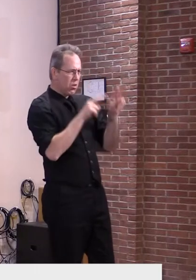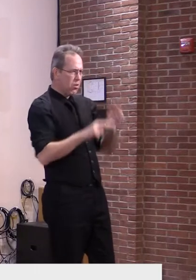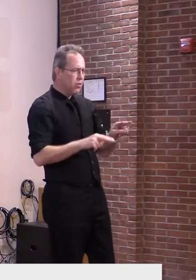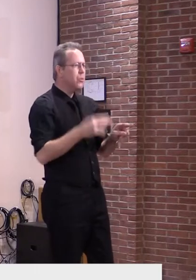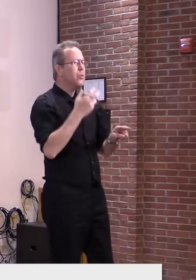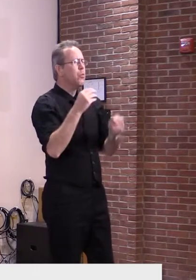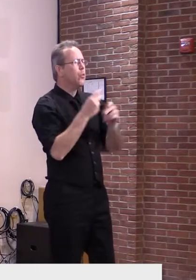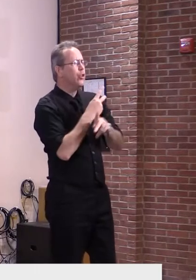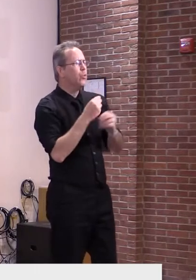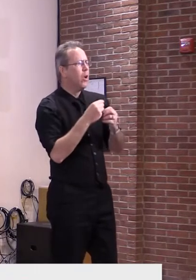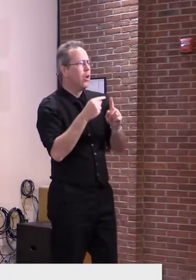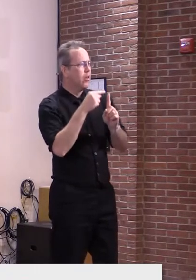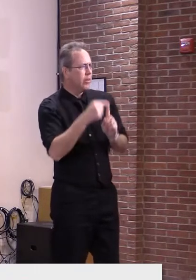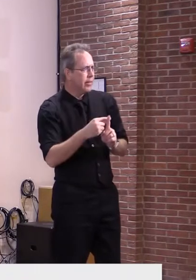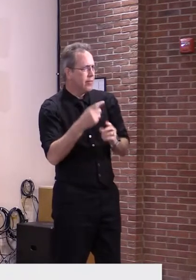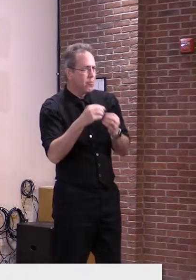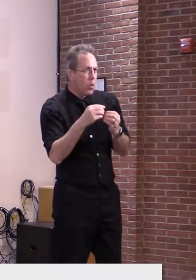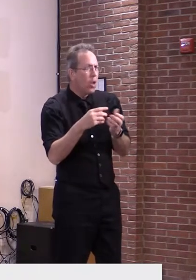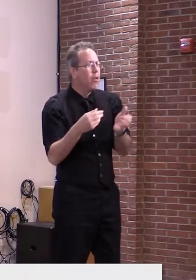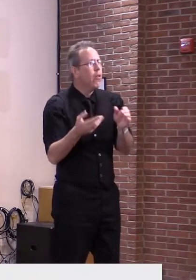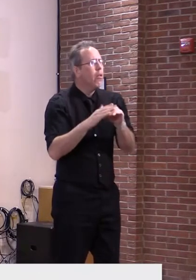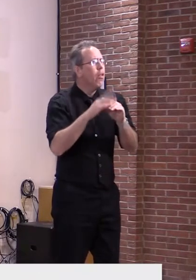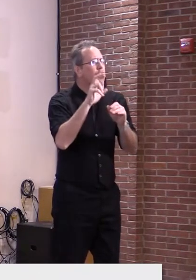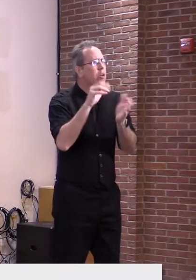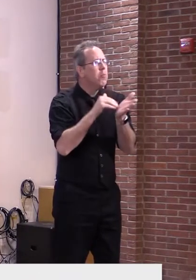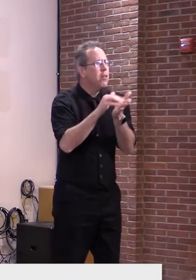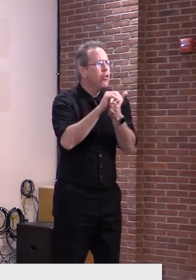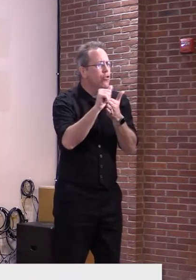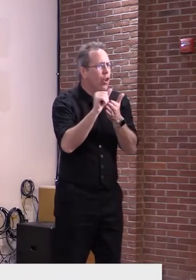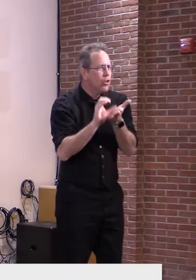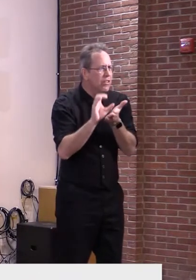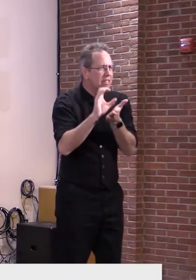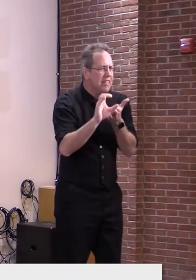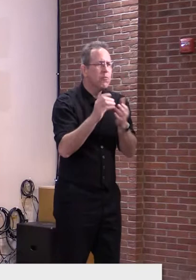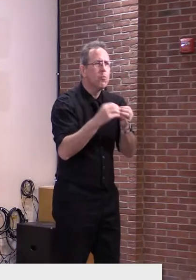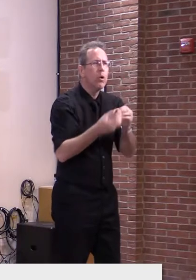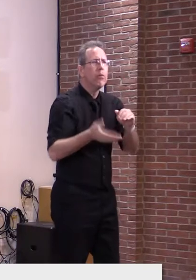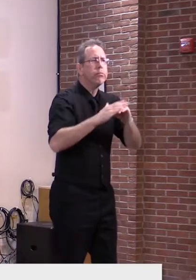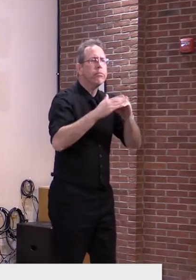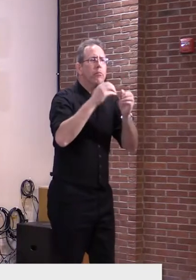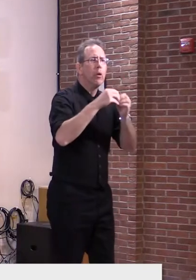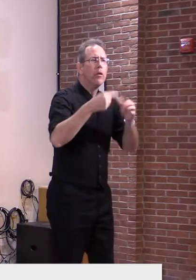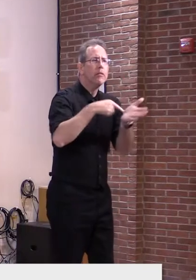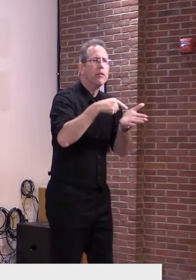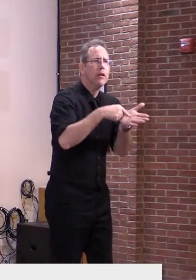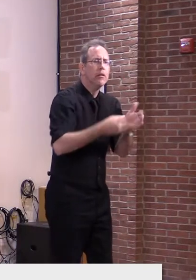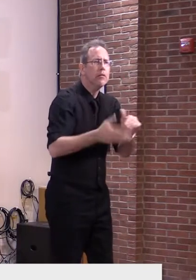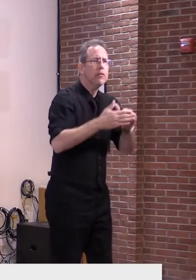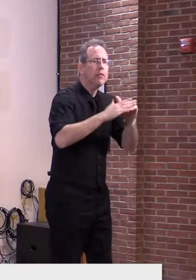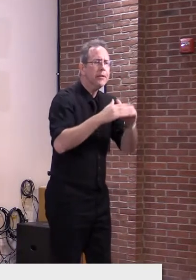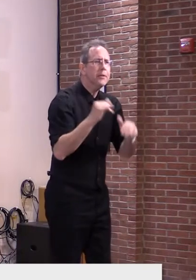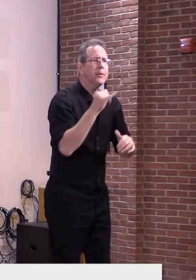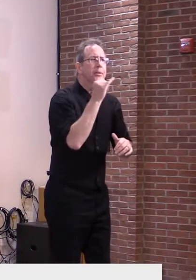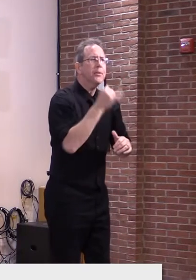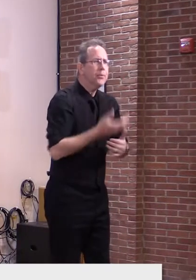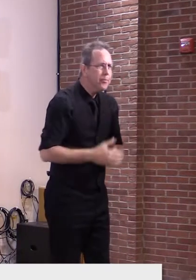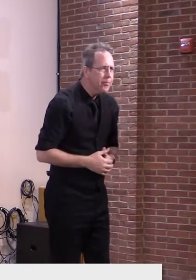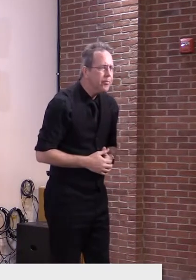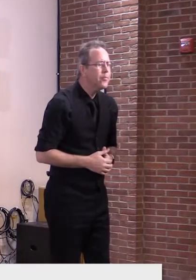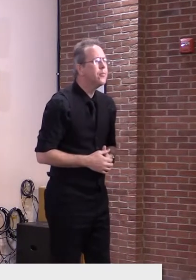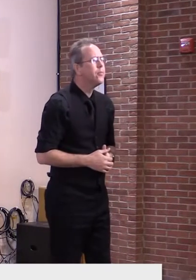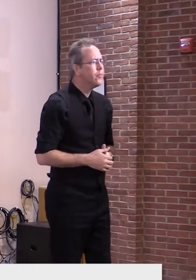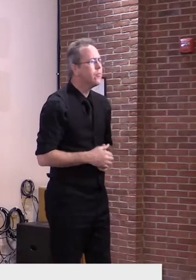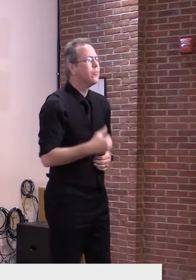a $300 million deficit that we have on our balance sheet as of June 30,